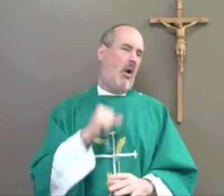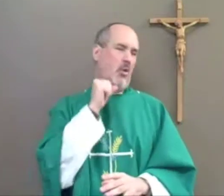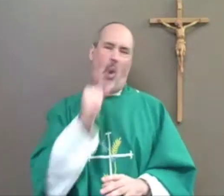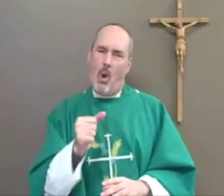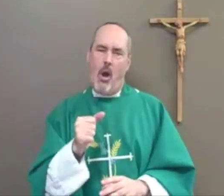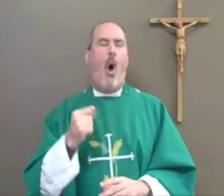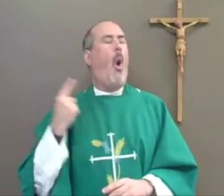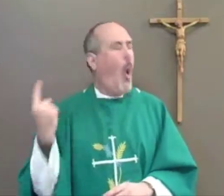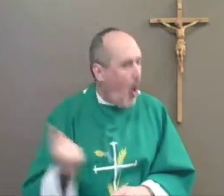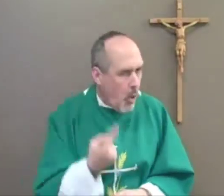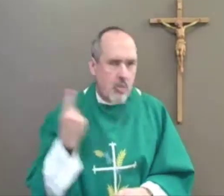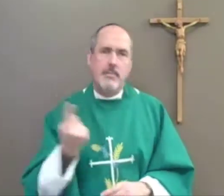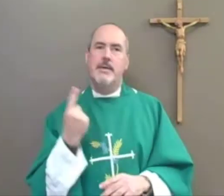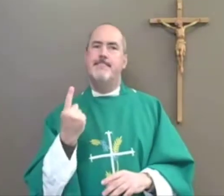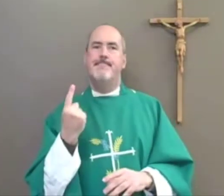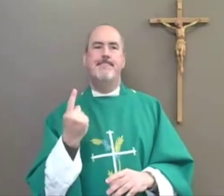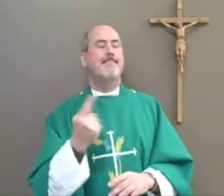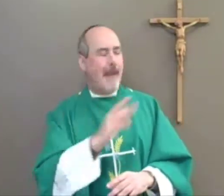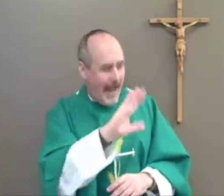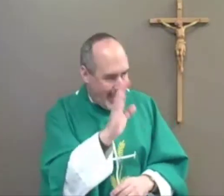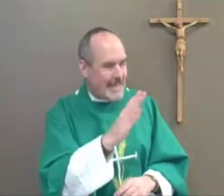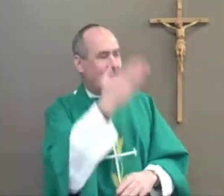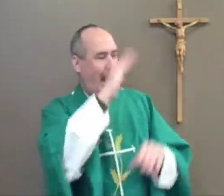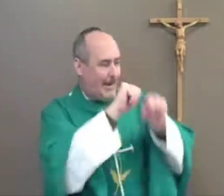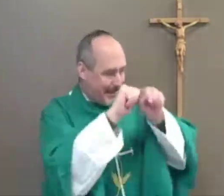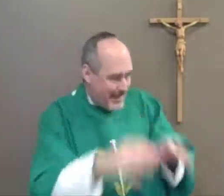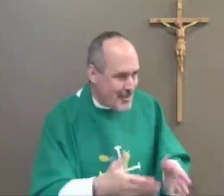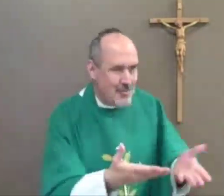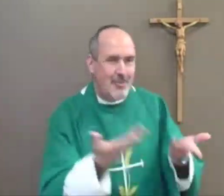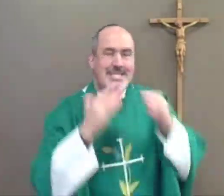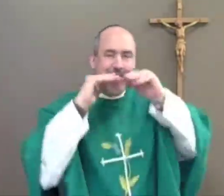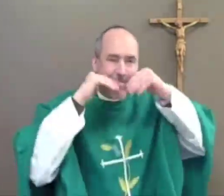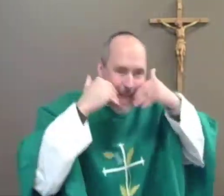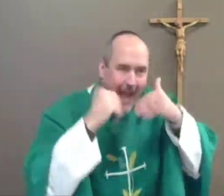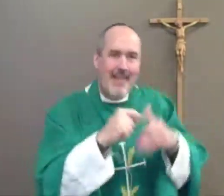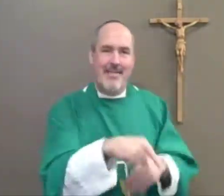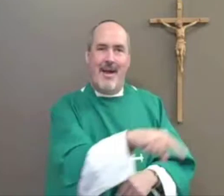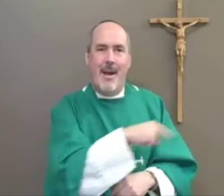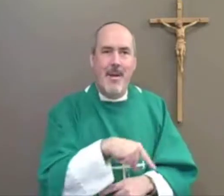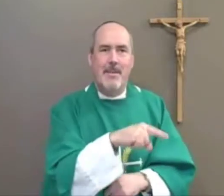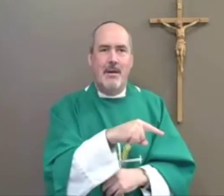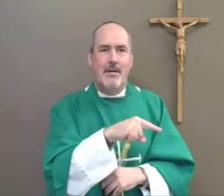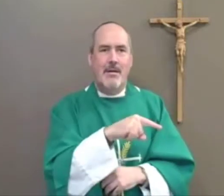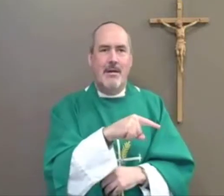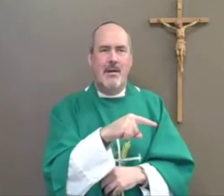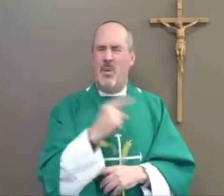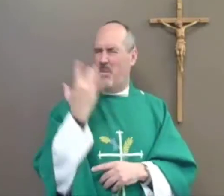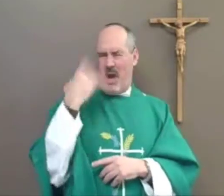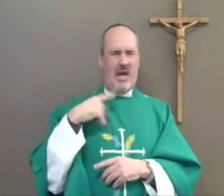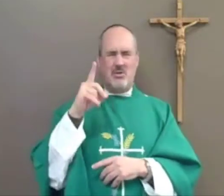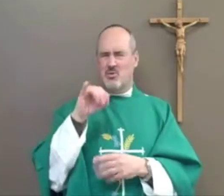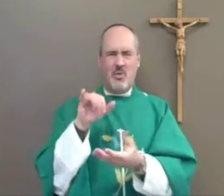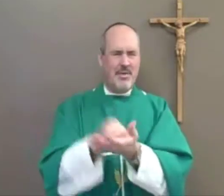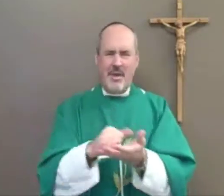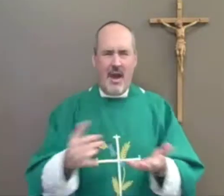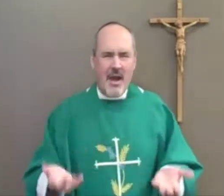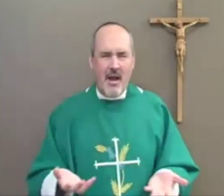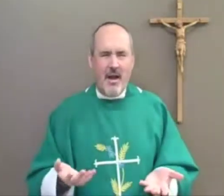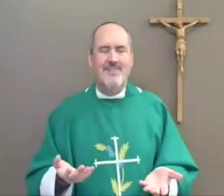I still don't just ignore them and walk away. I will always go up and tell them, God bless you, and smile at them. You may wonder why